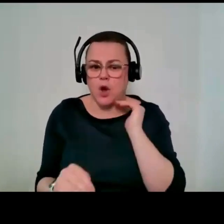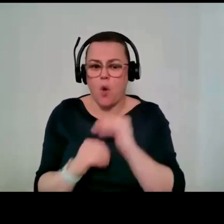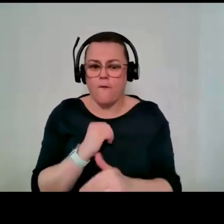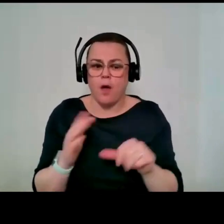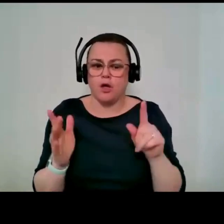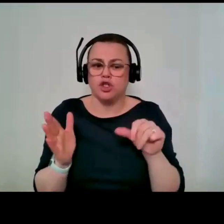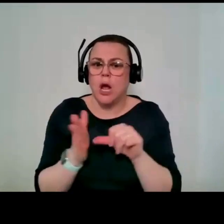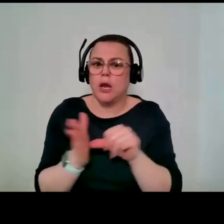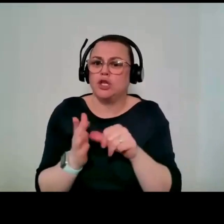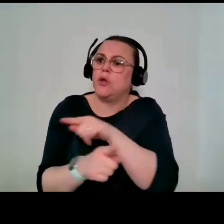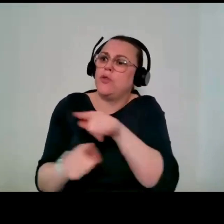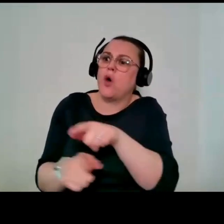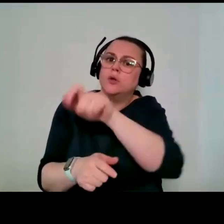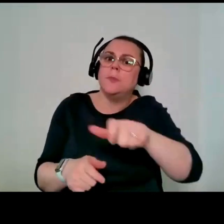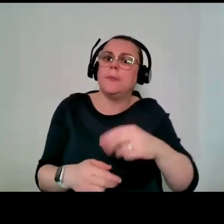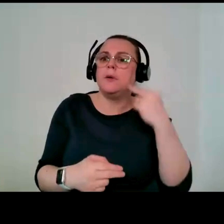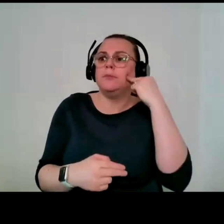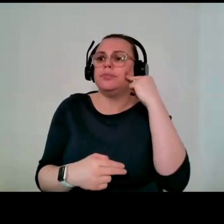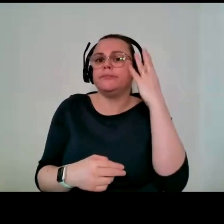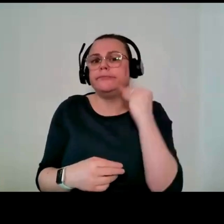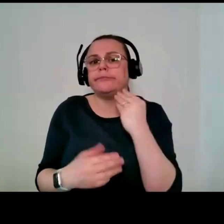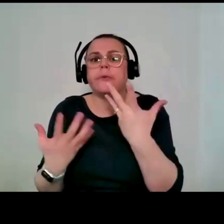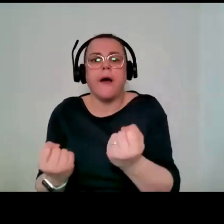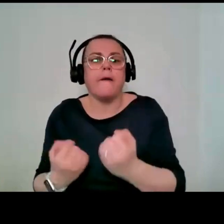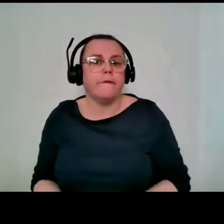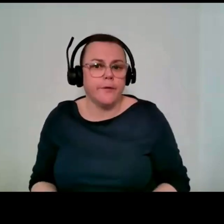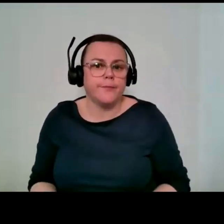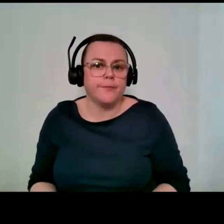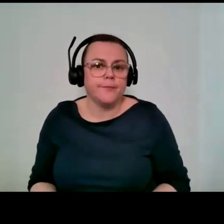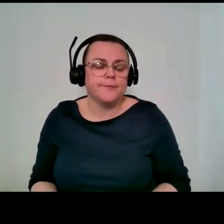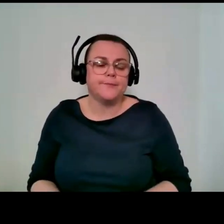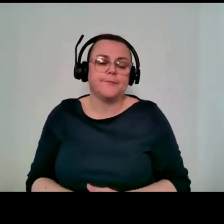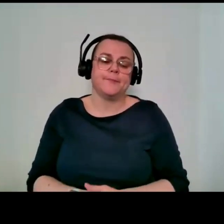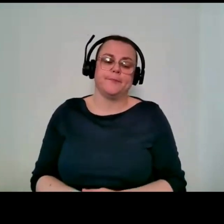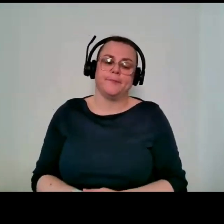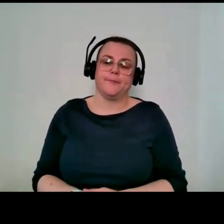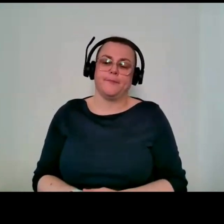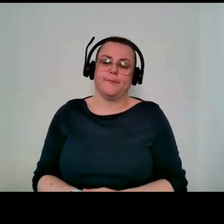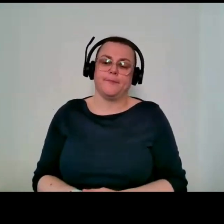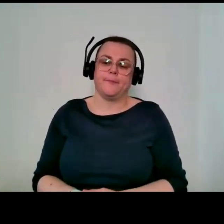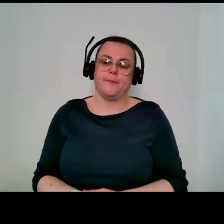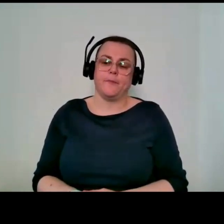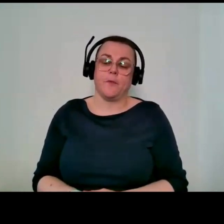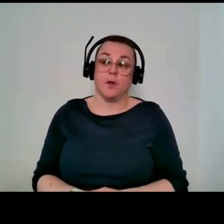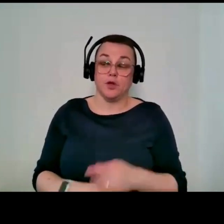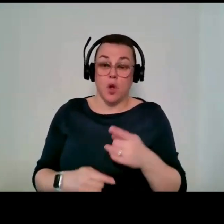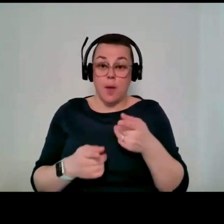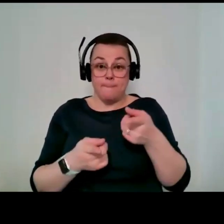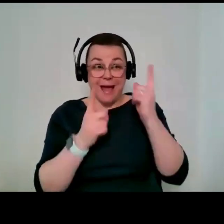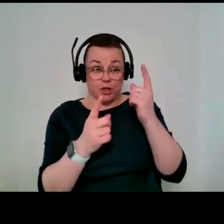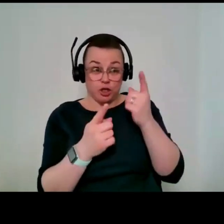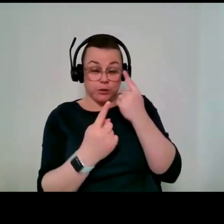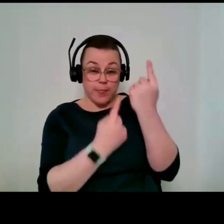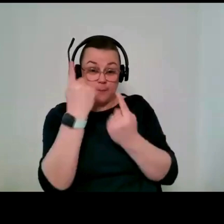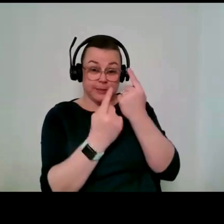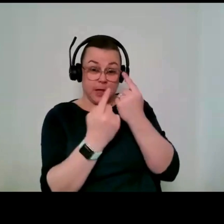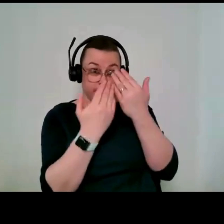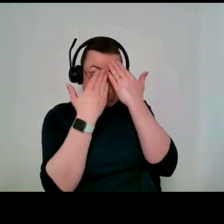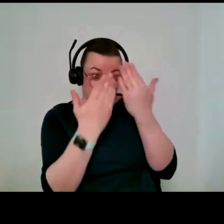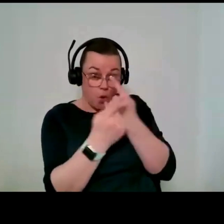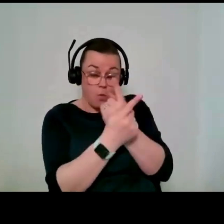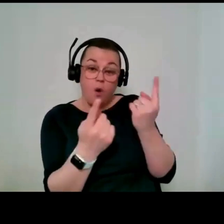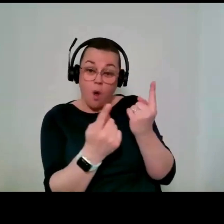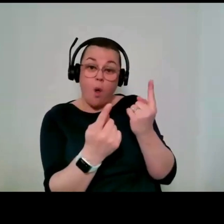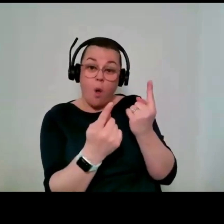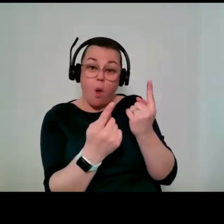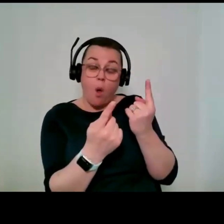challenges that people with hearing loss face. So if they don't know what the challenges and